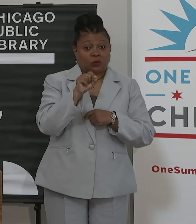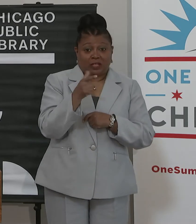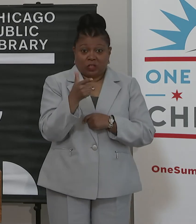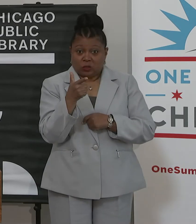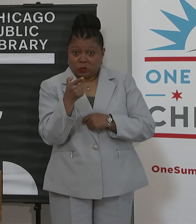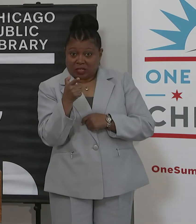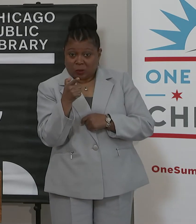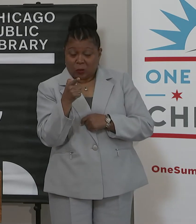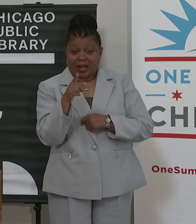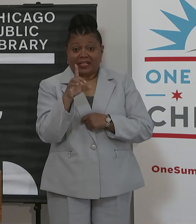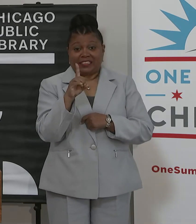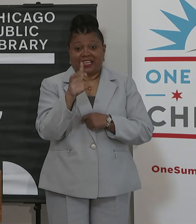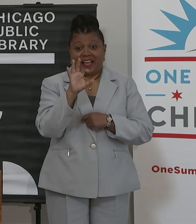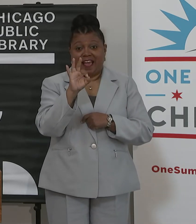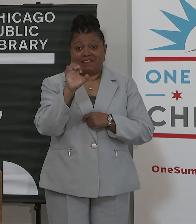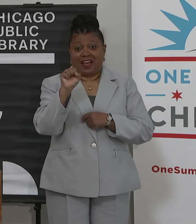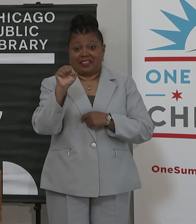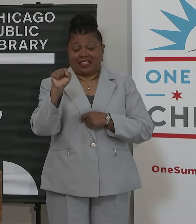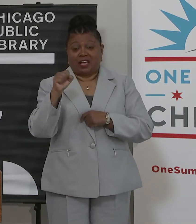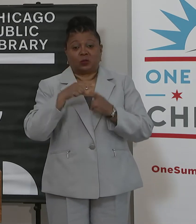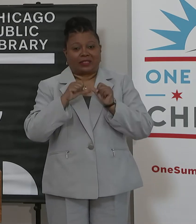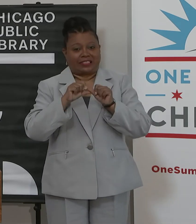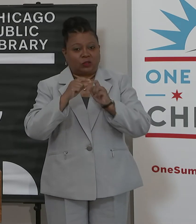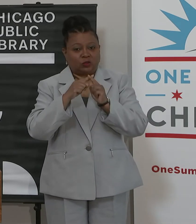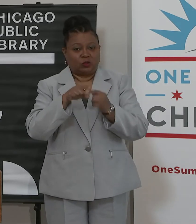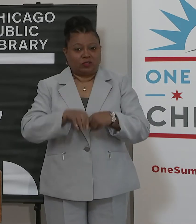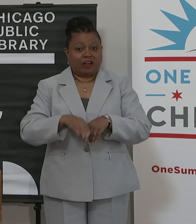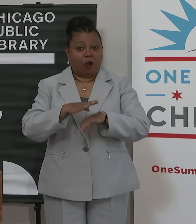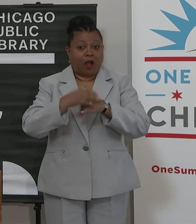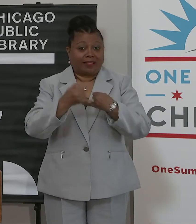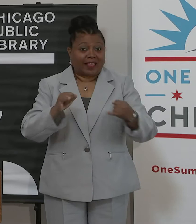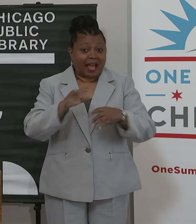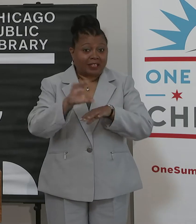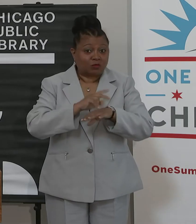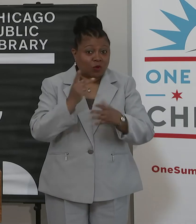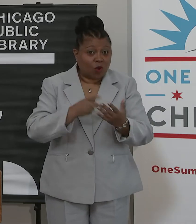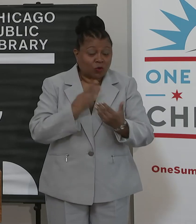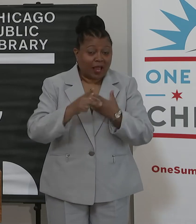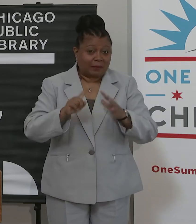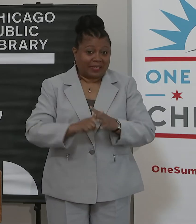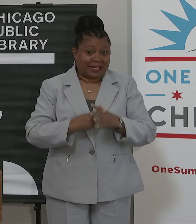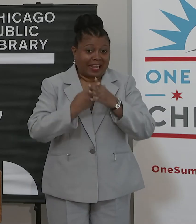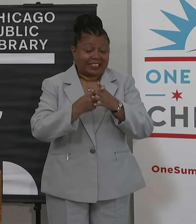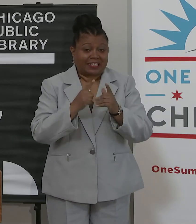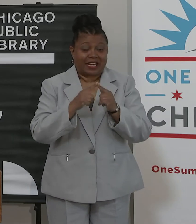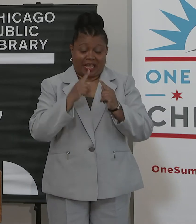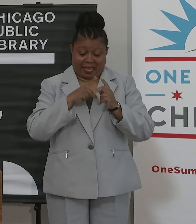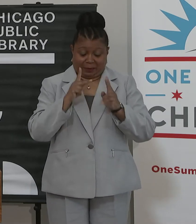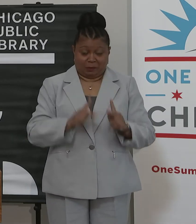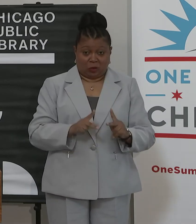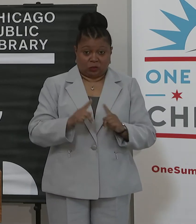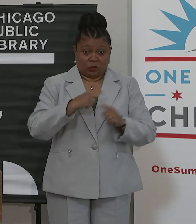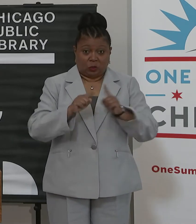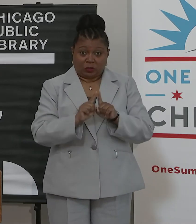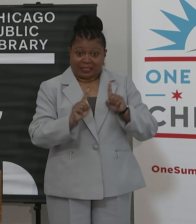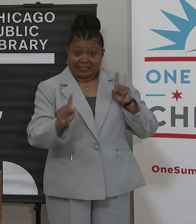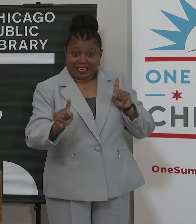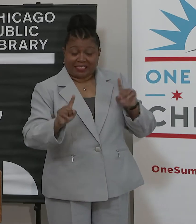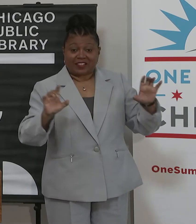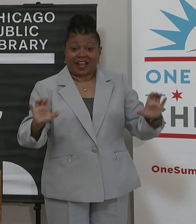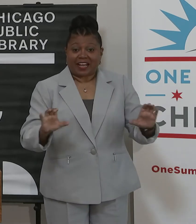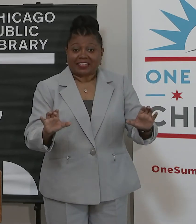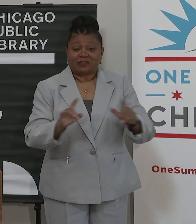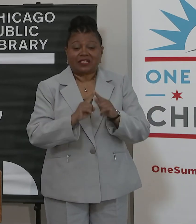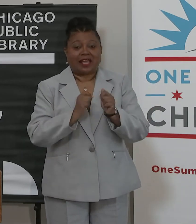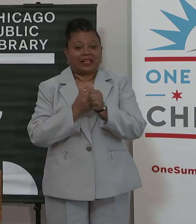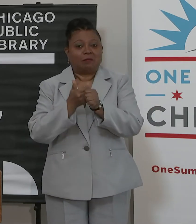2021, DFSS will continue to use virtual programming and is implementing in-person, socially distanced activities